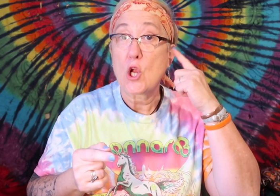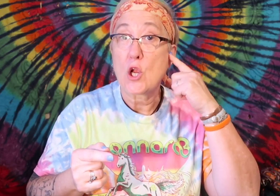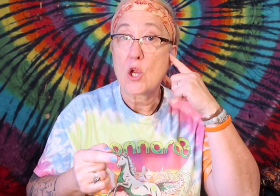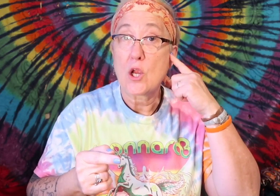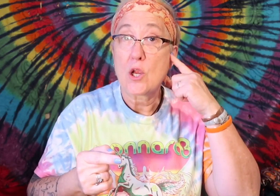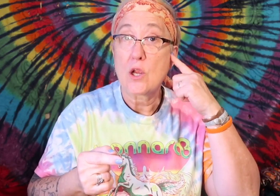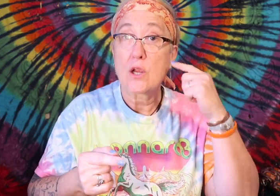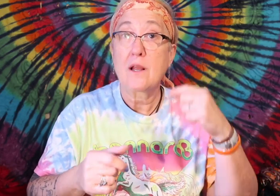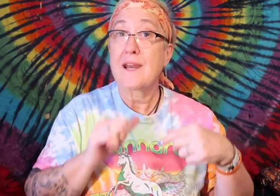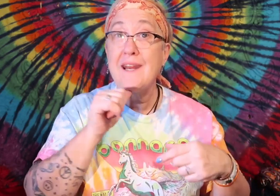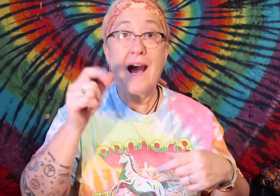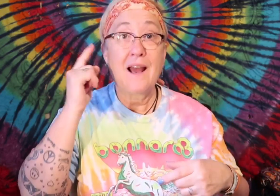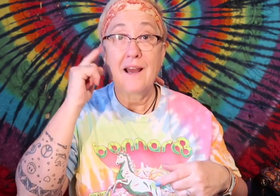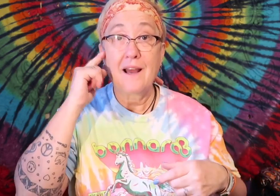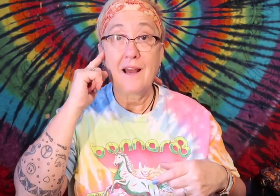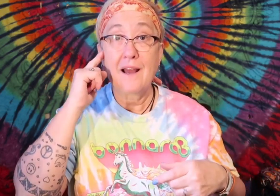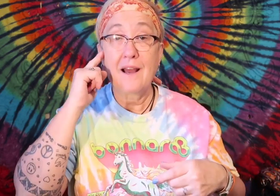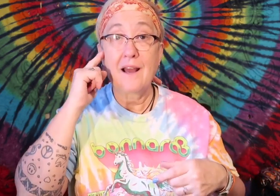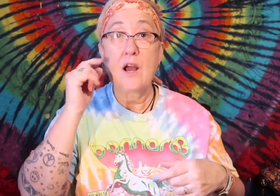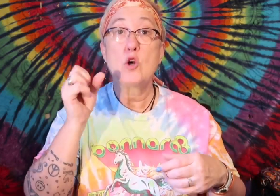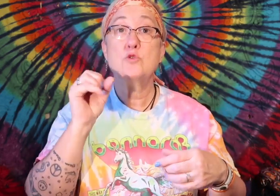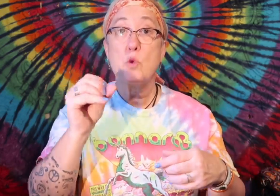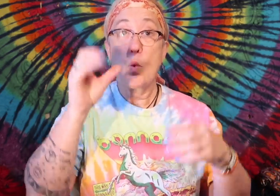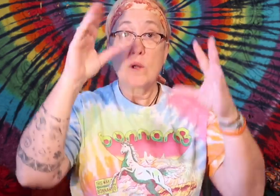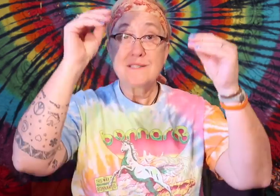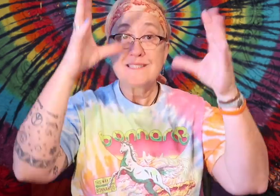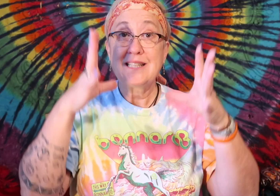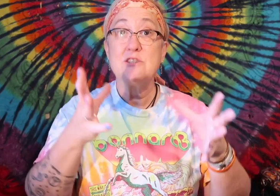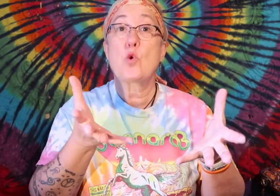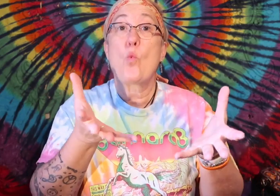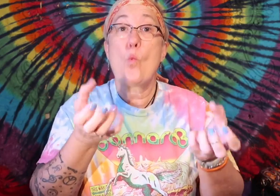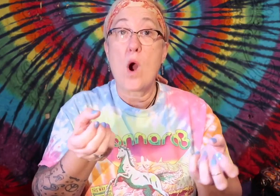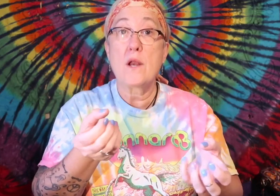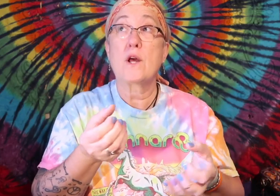that Lee heard better from her left ear and not her right ear.